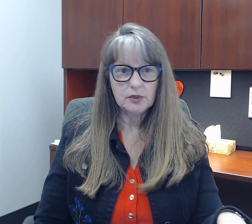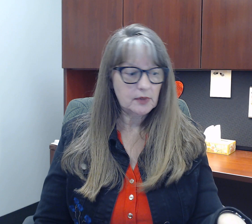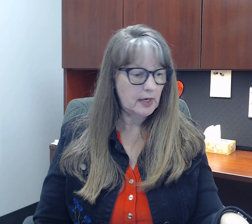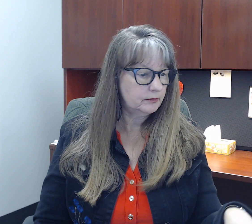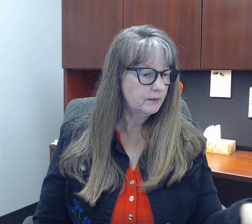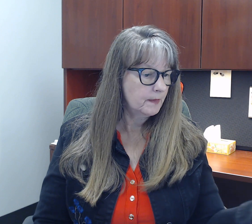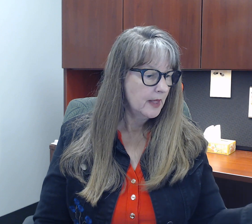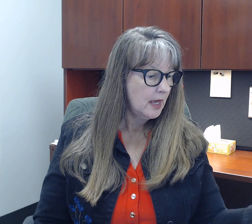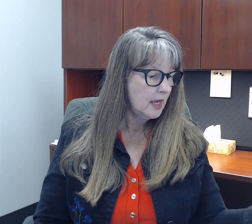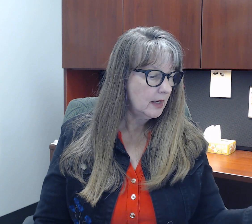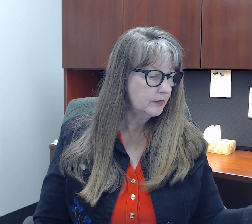that.